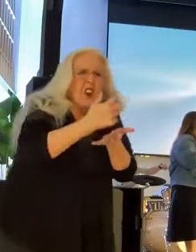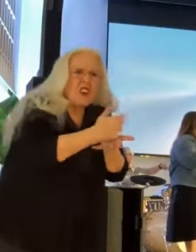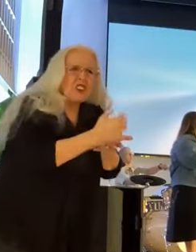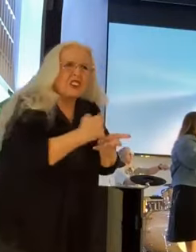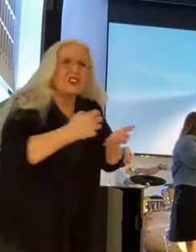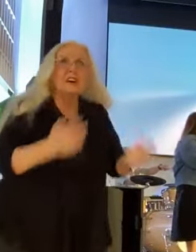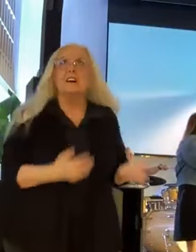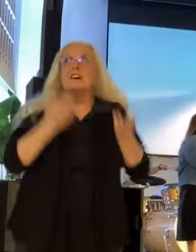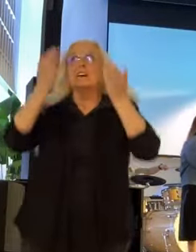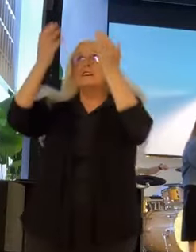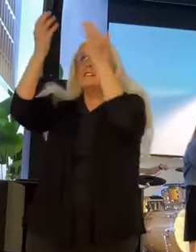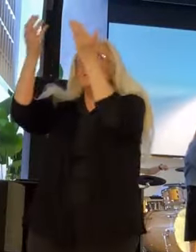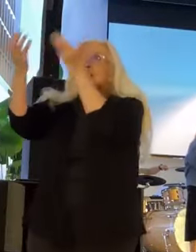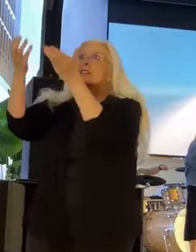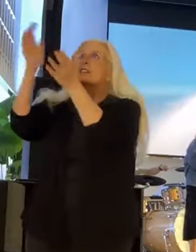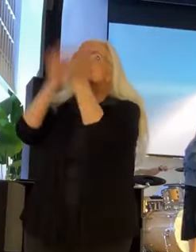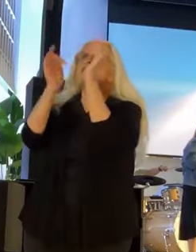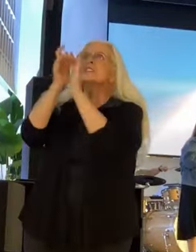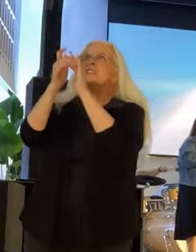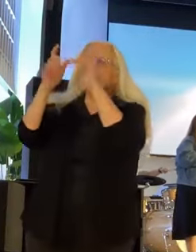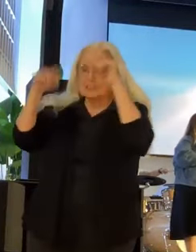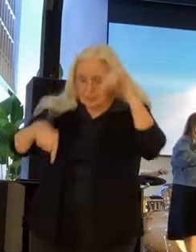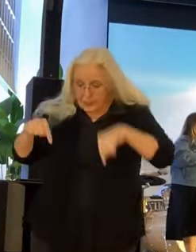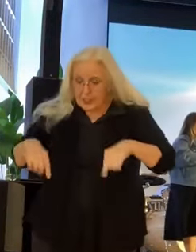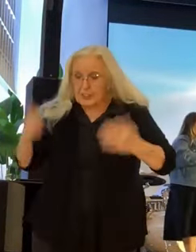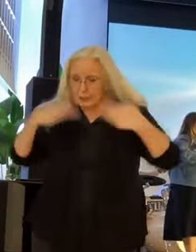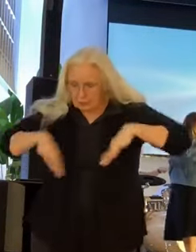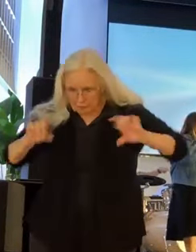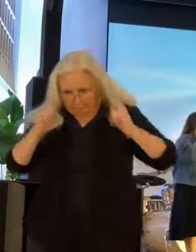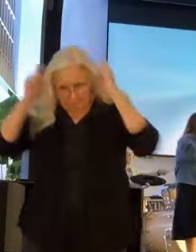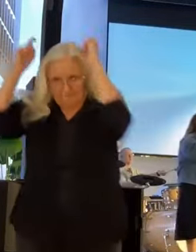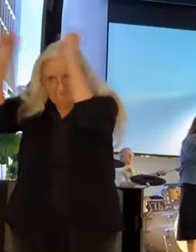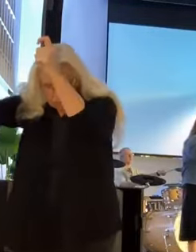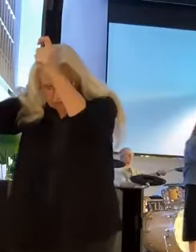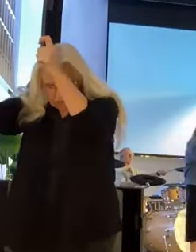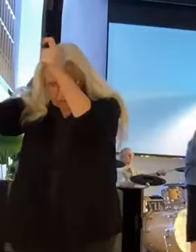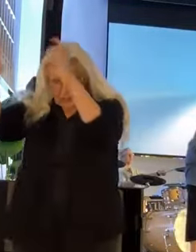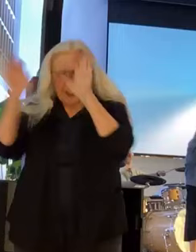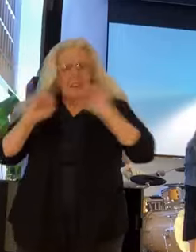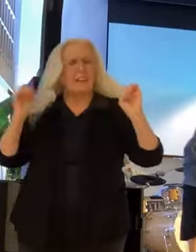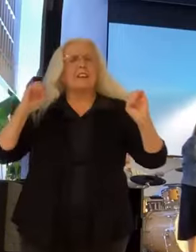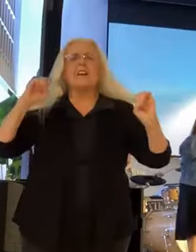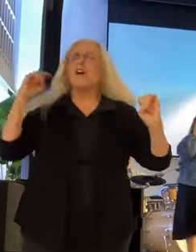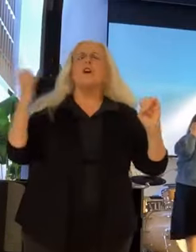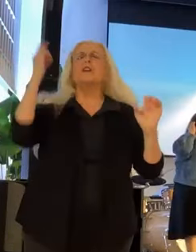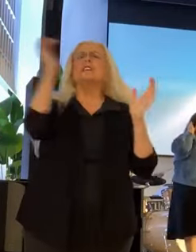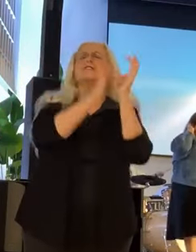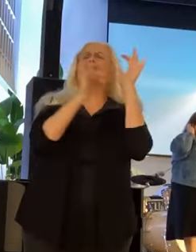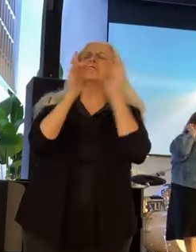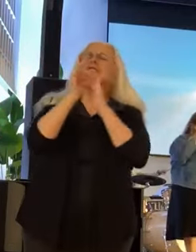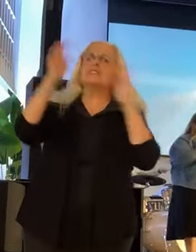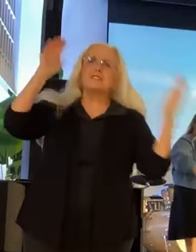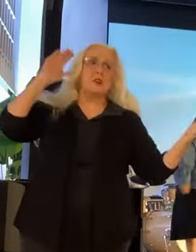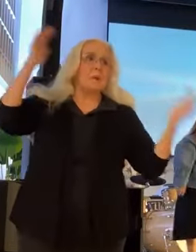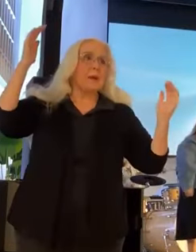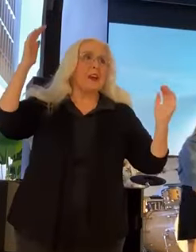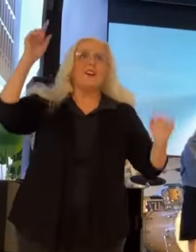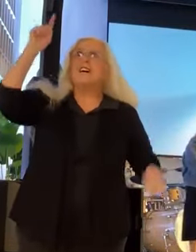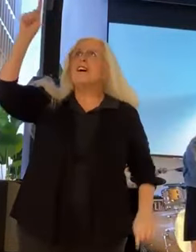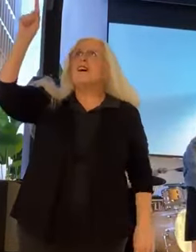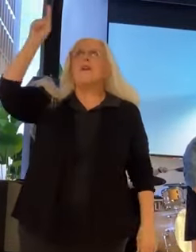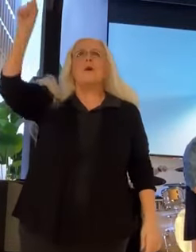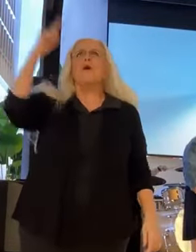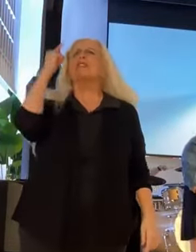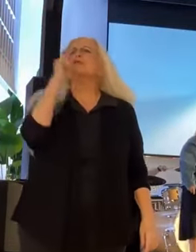lay it down at the feet of Jesus, because nothing is comparable to Jesus. Nothing is comparable to the one